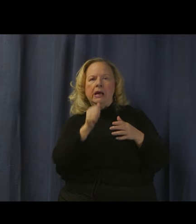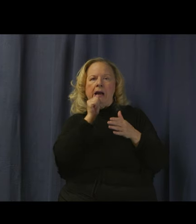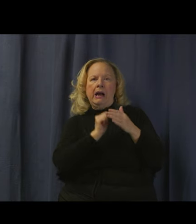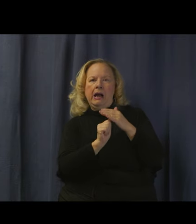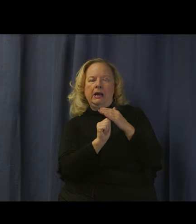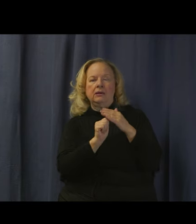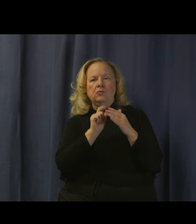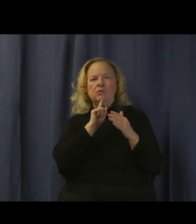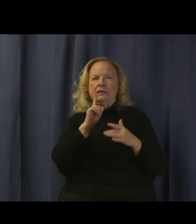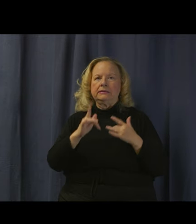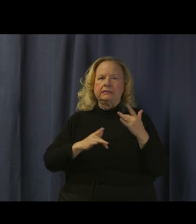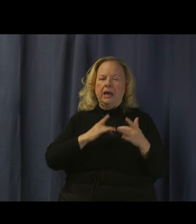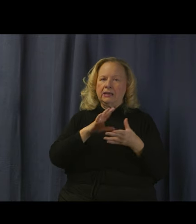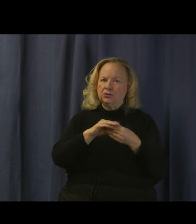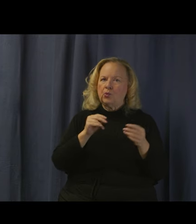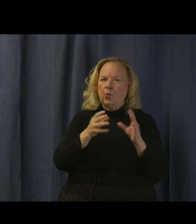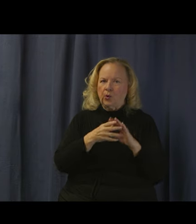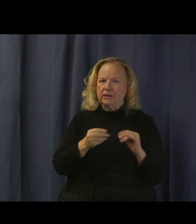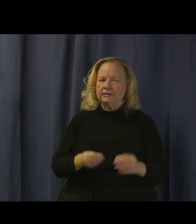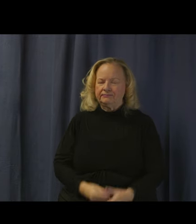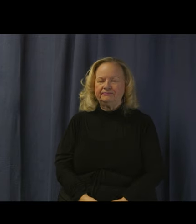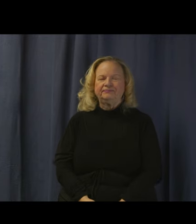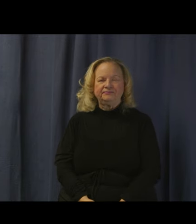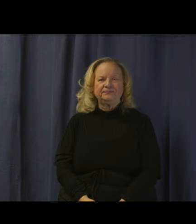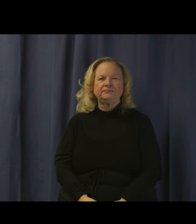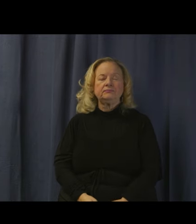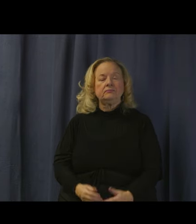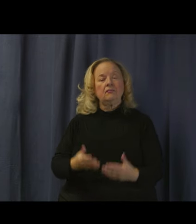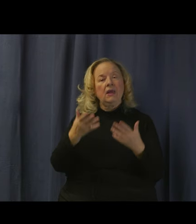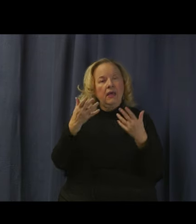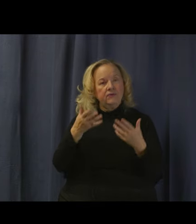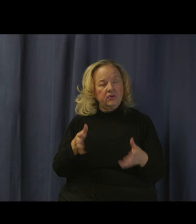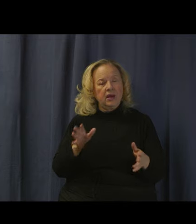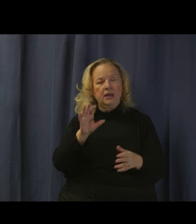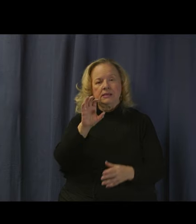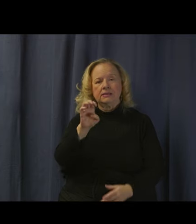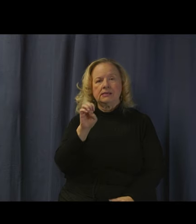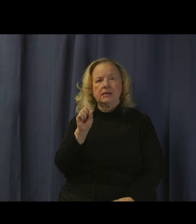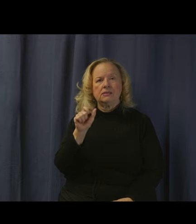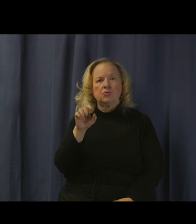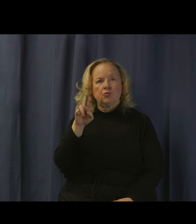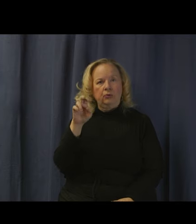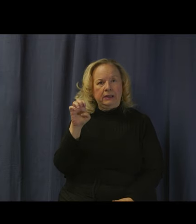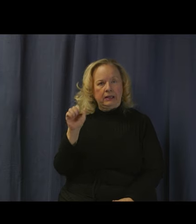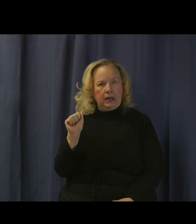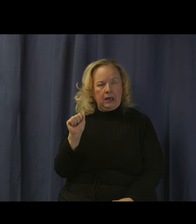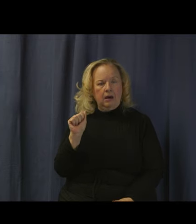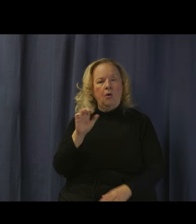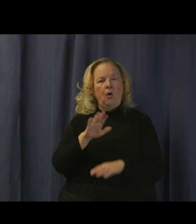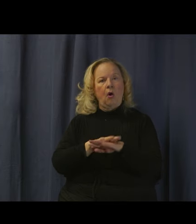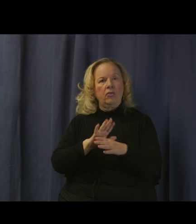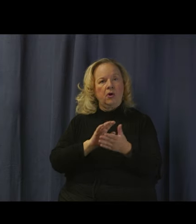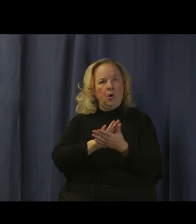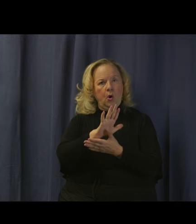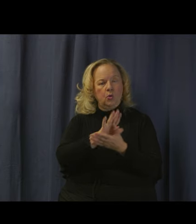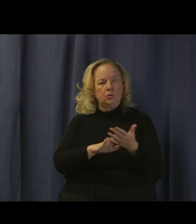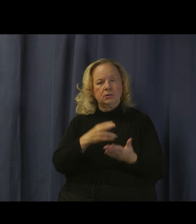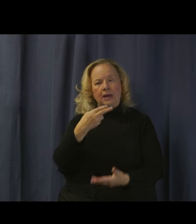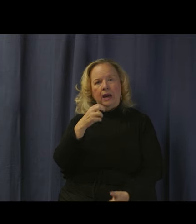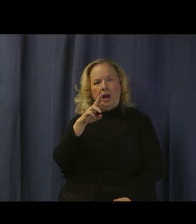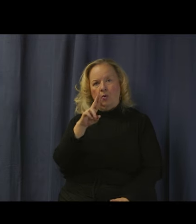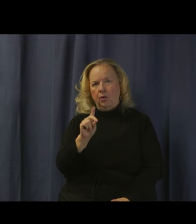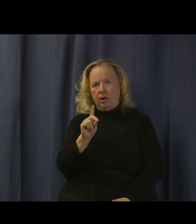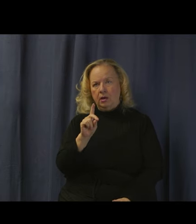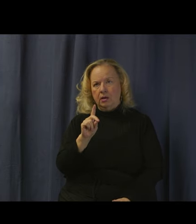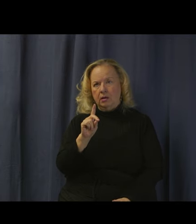that. Okay, and then after that, Caesarea, which is right on the coast, and this is where Herod got eaten up by